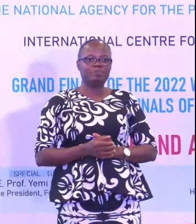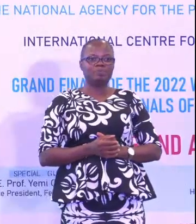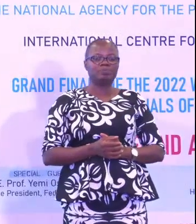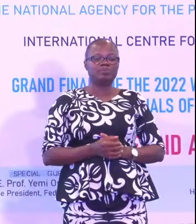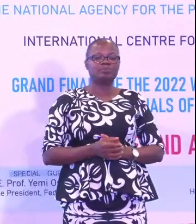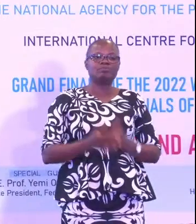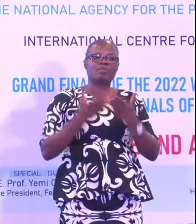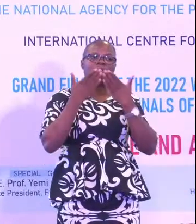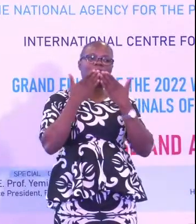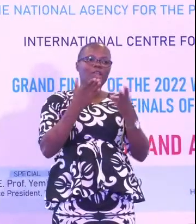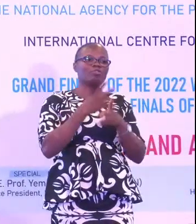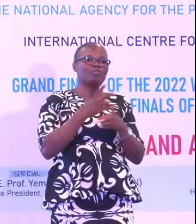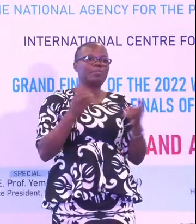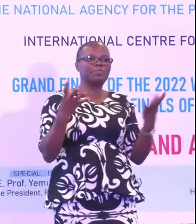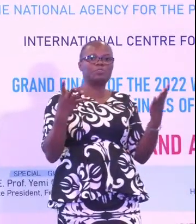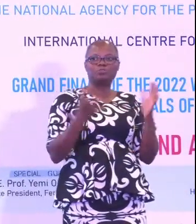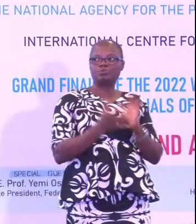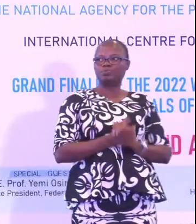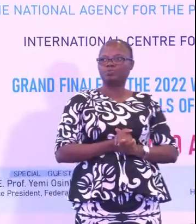Thank you very much.